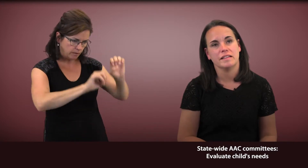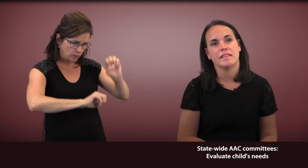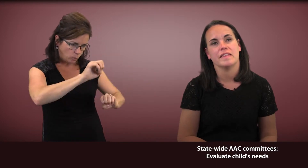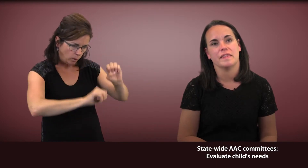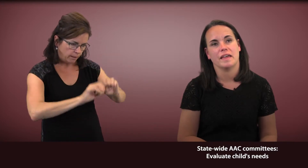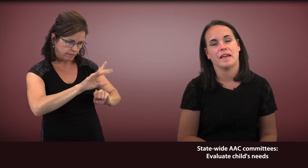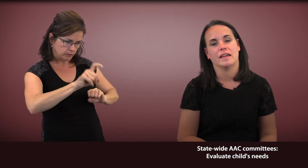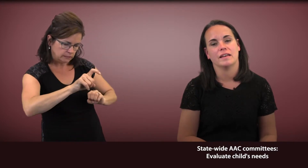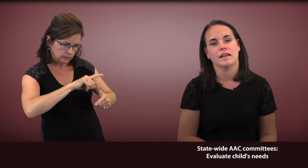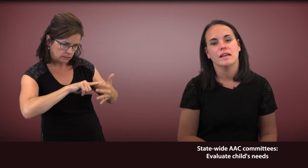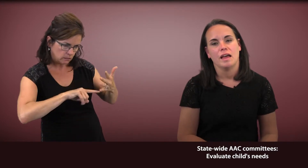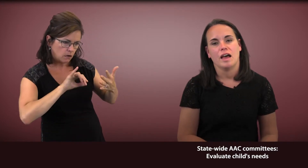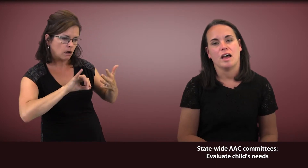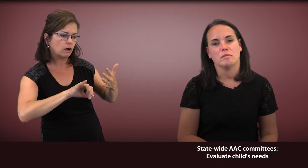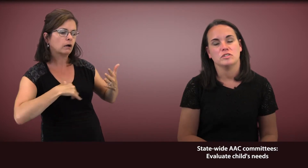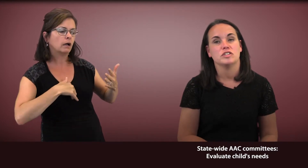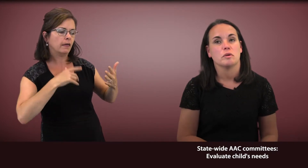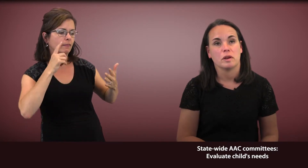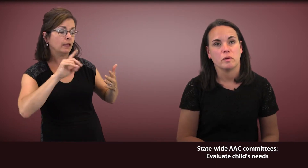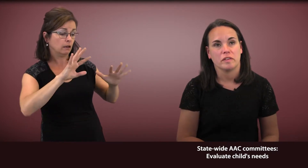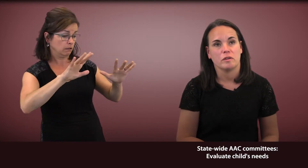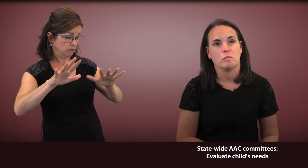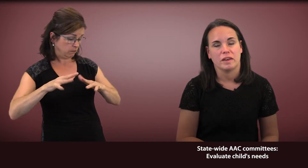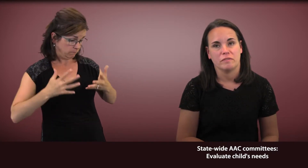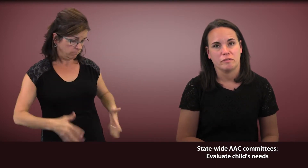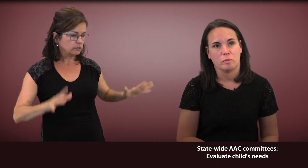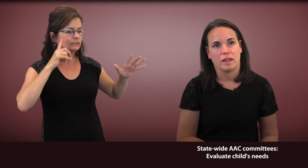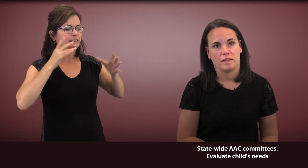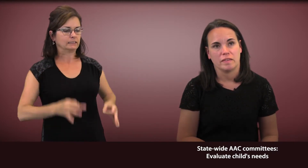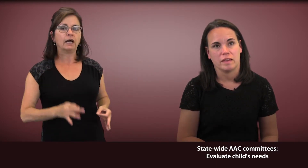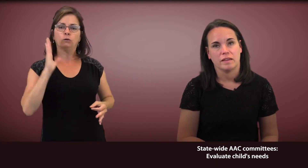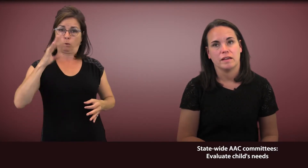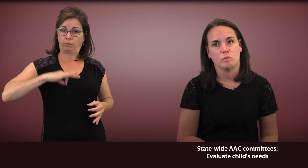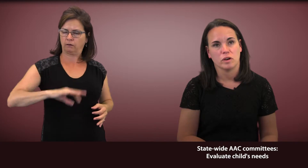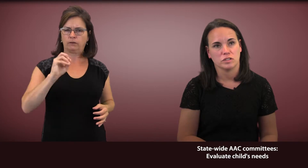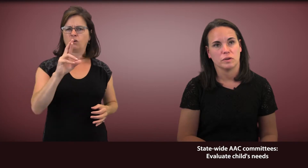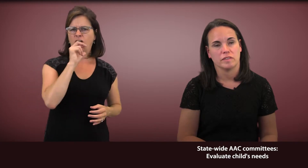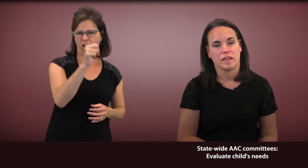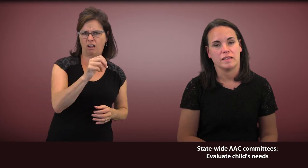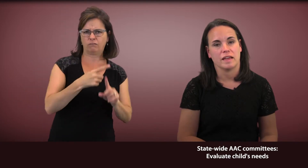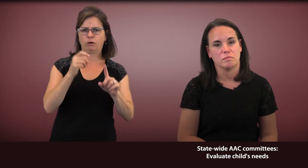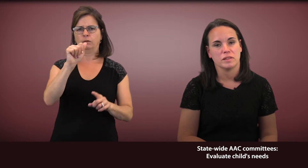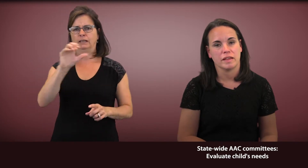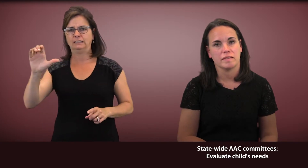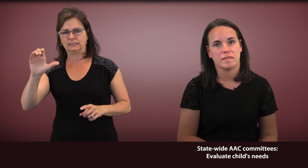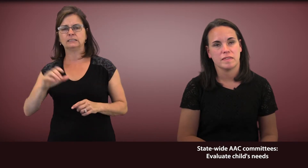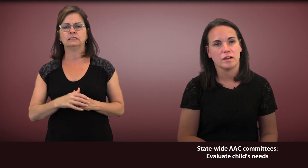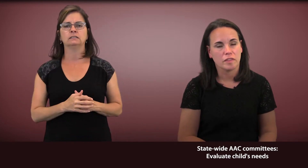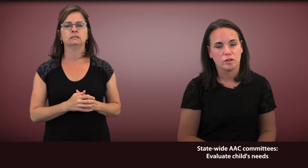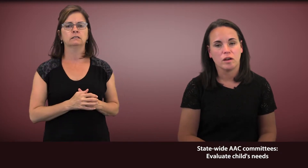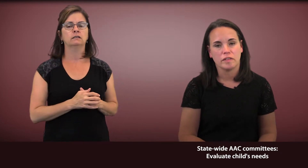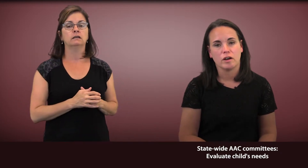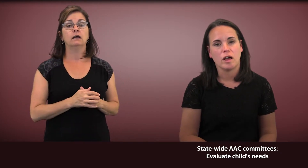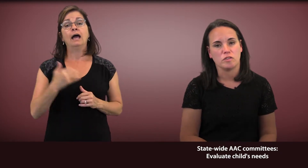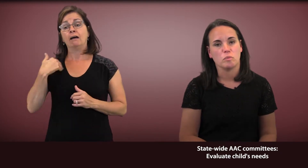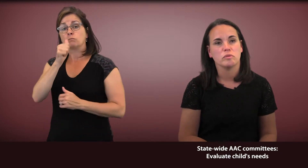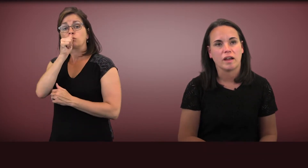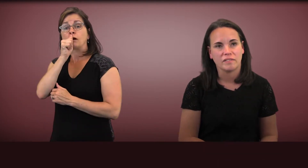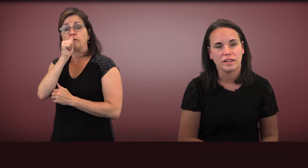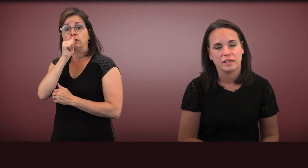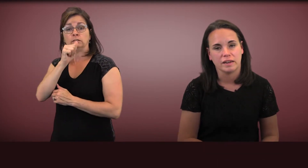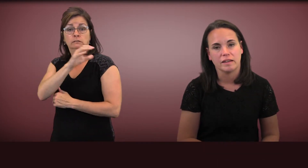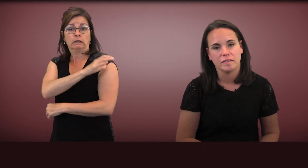child's needs, and then determine whether they would benefit from AAC and work towards getting that in place. There are